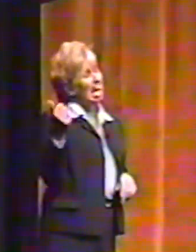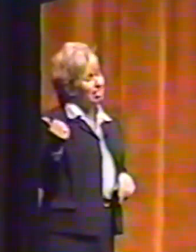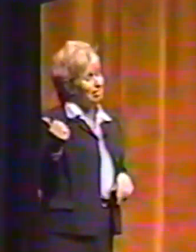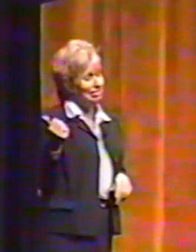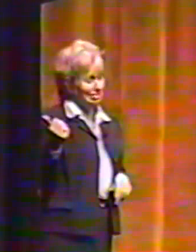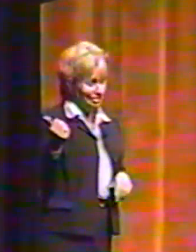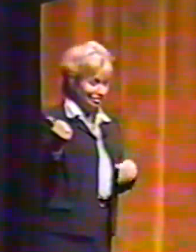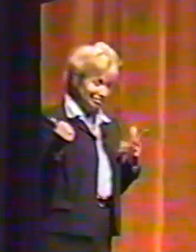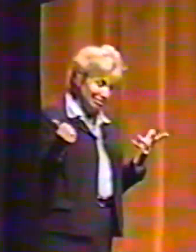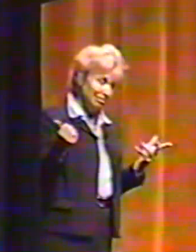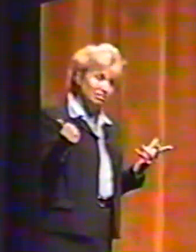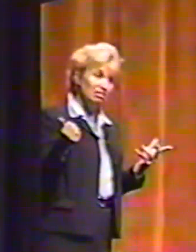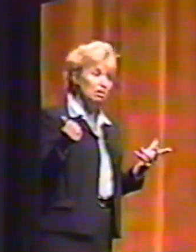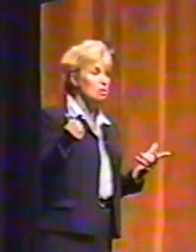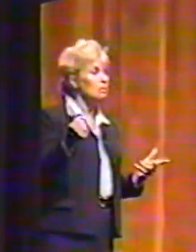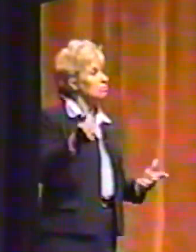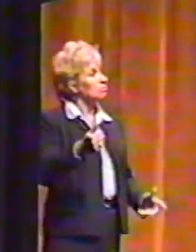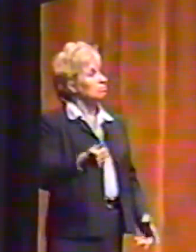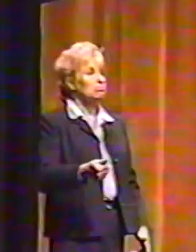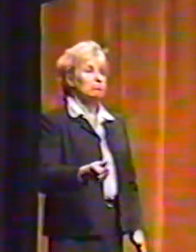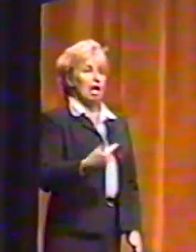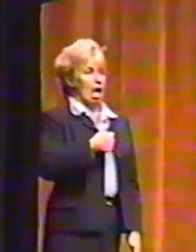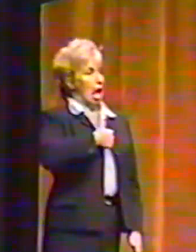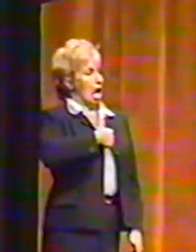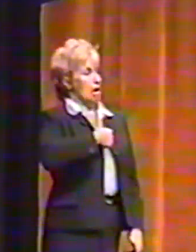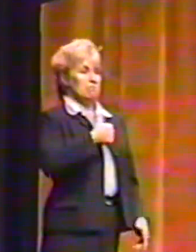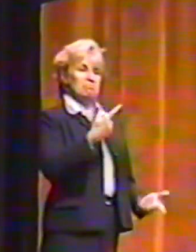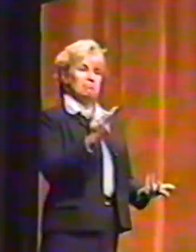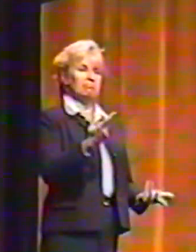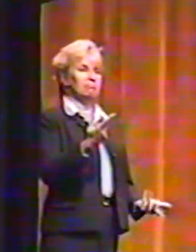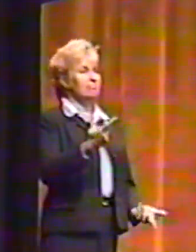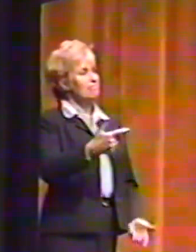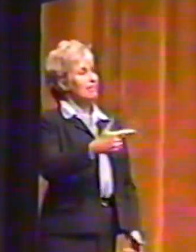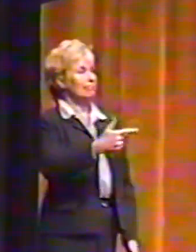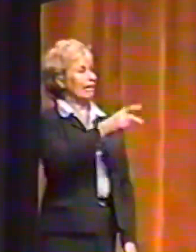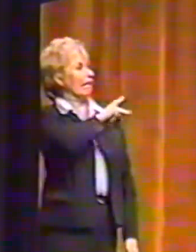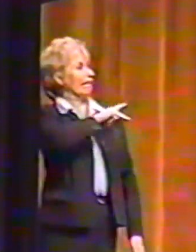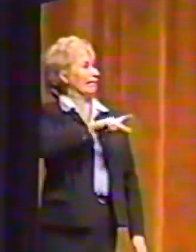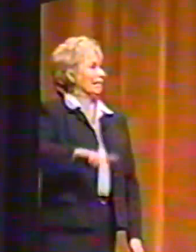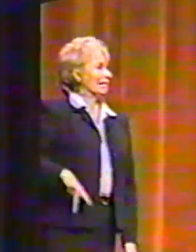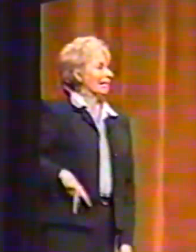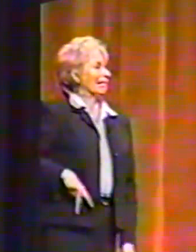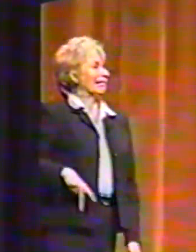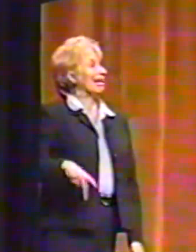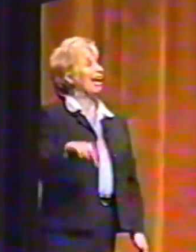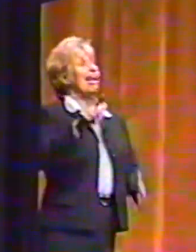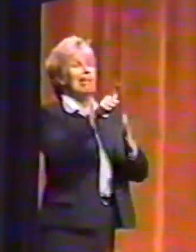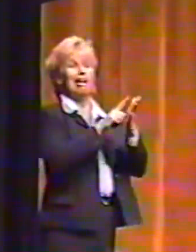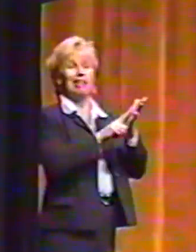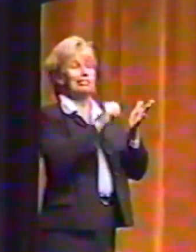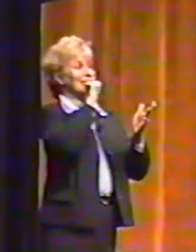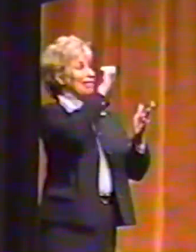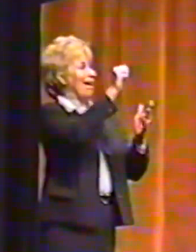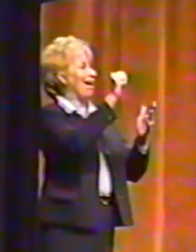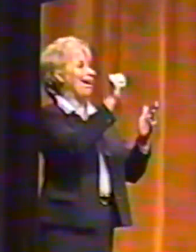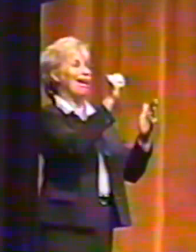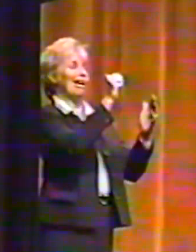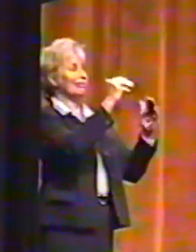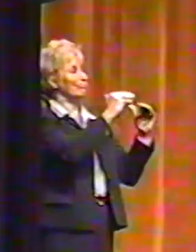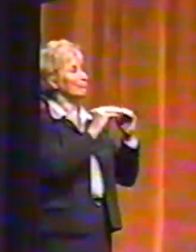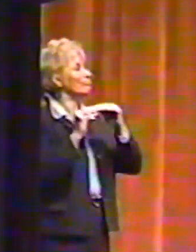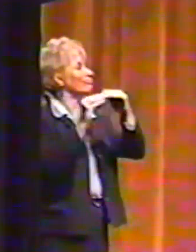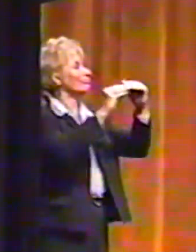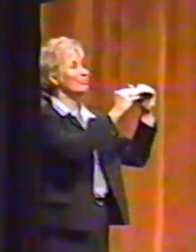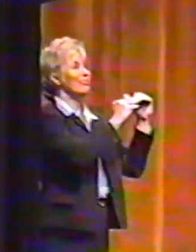however, have created fiefdoms, where the law is applied unevenly, and the quality of service is very erratic.